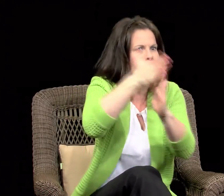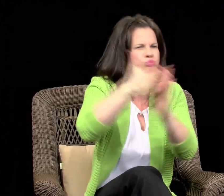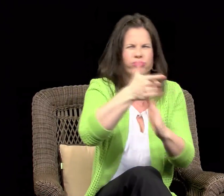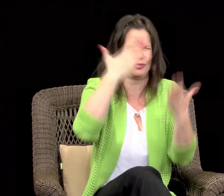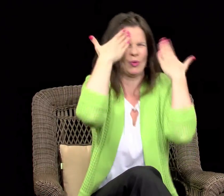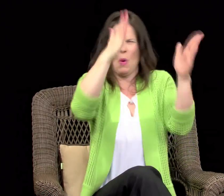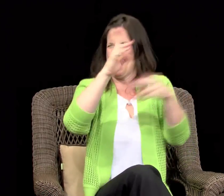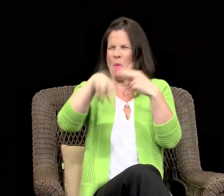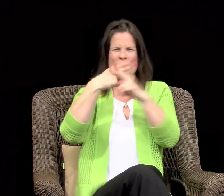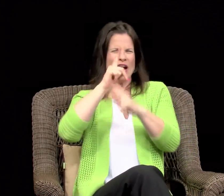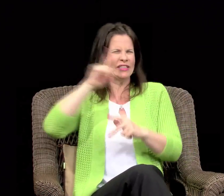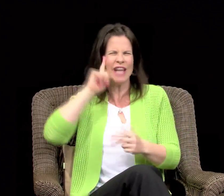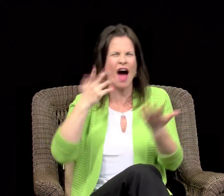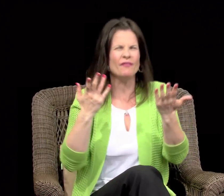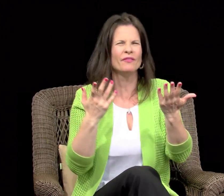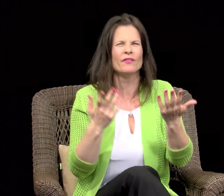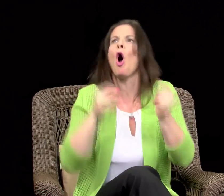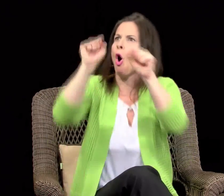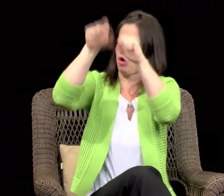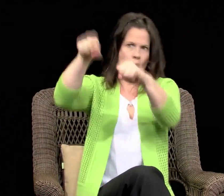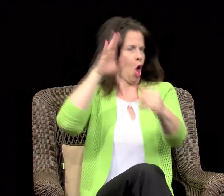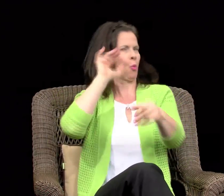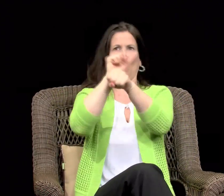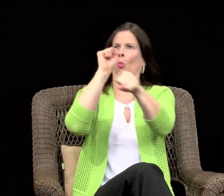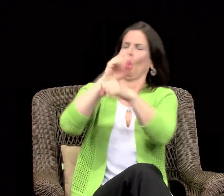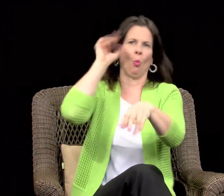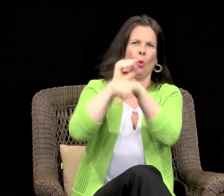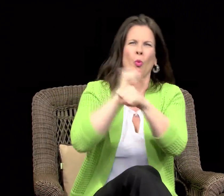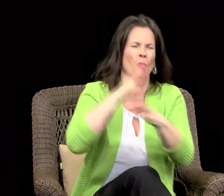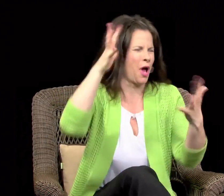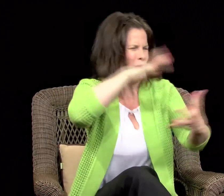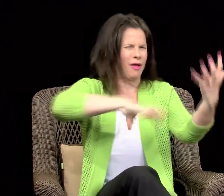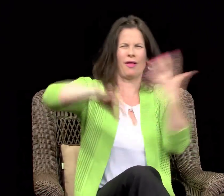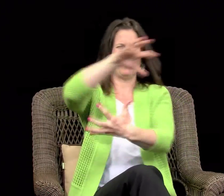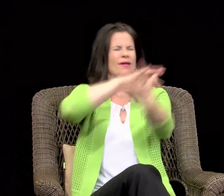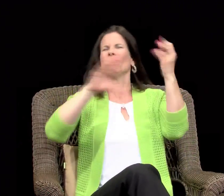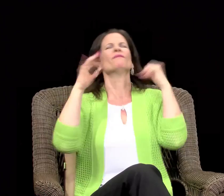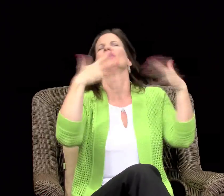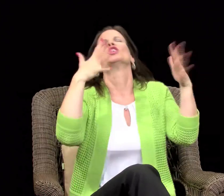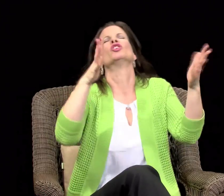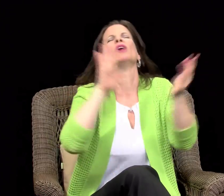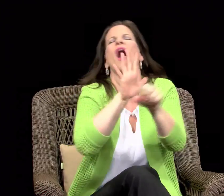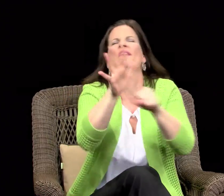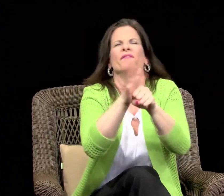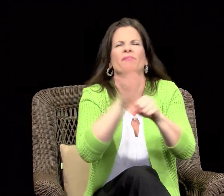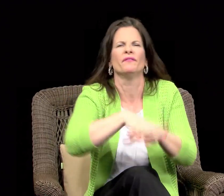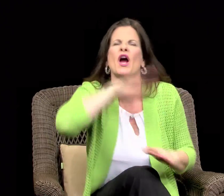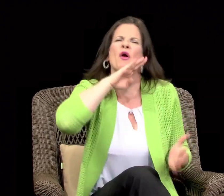not given enough information to parents who have deaf children, and they put the onus on the school, and there's like a big mess.